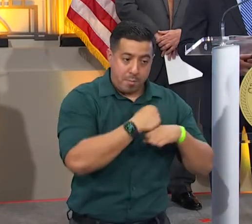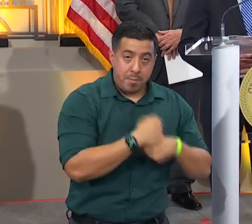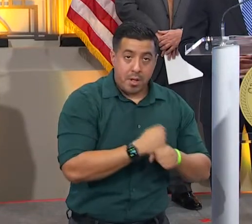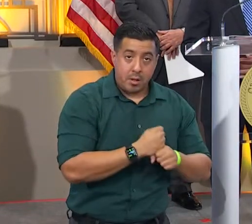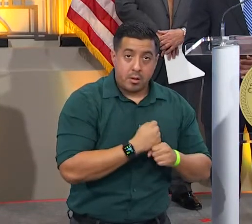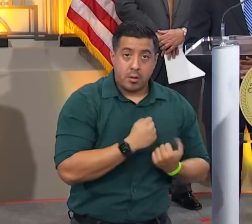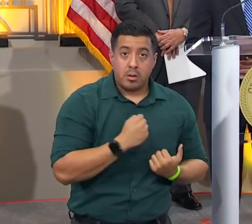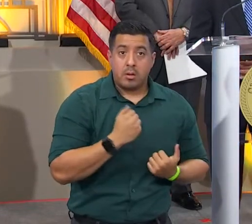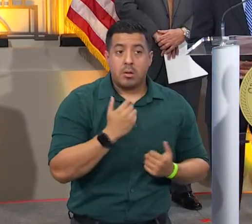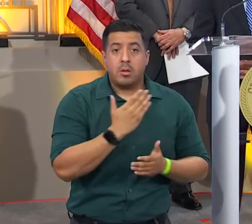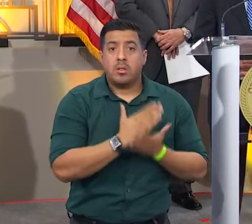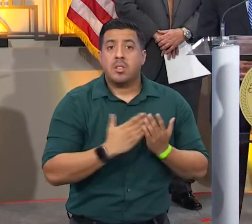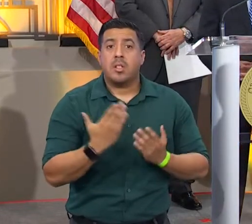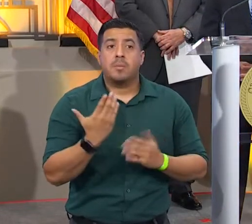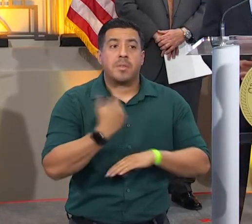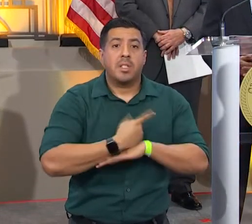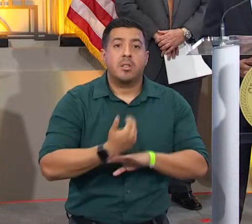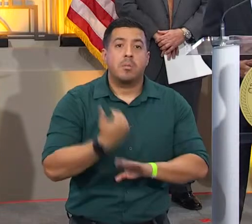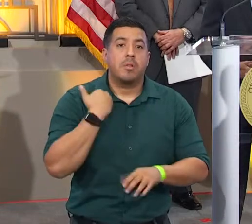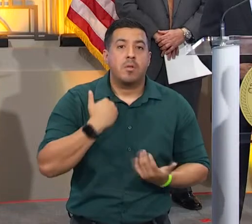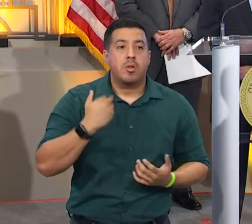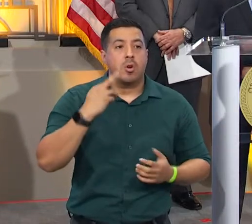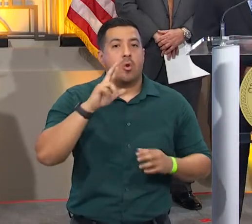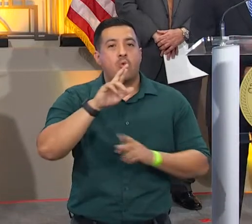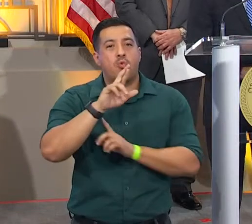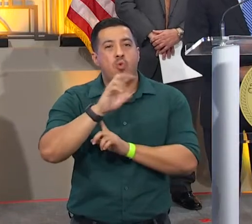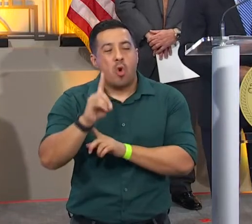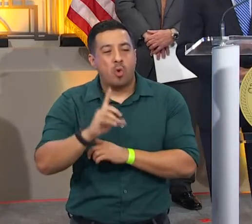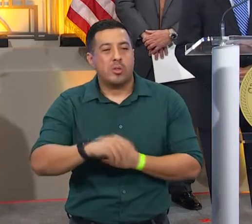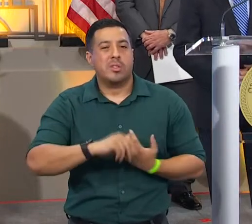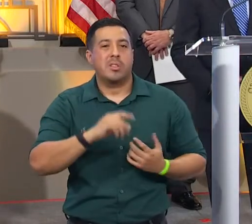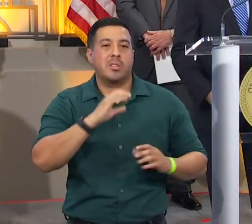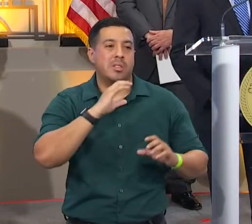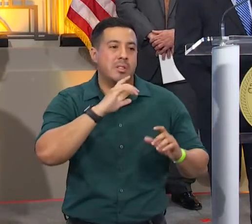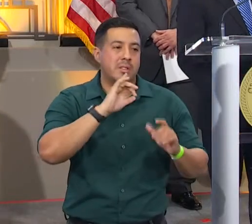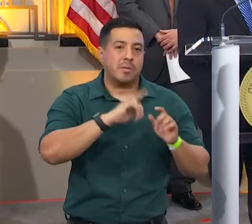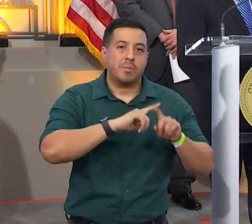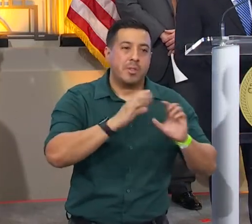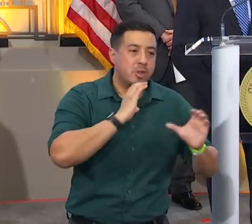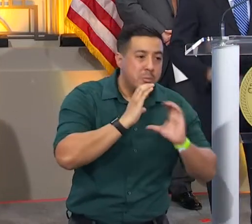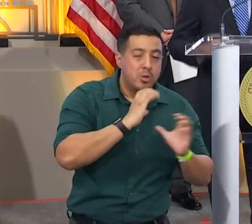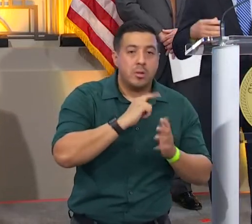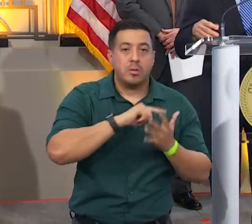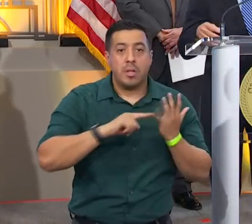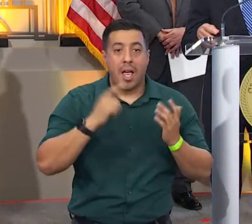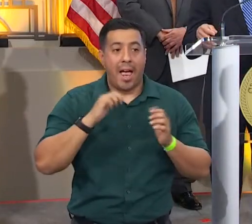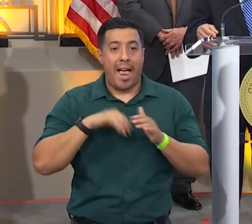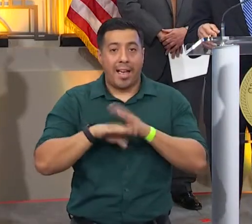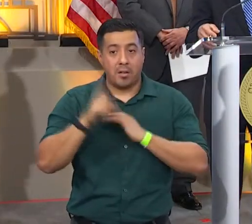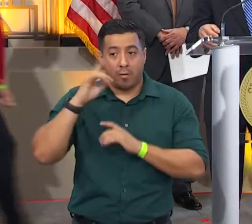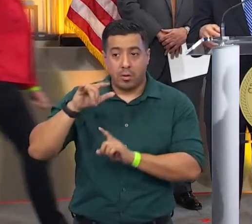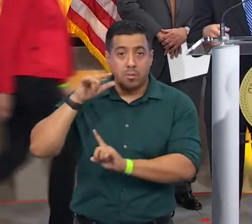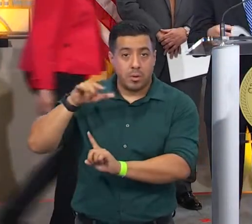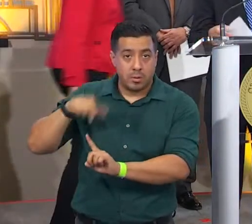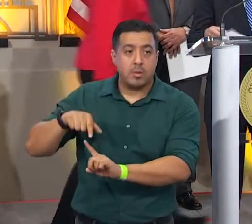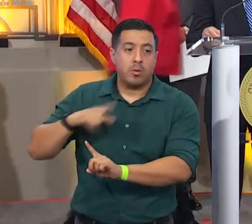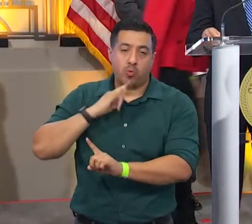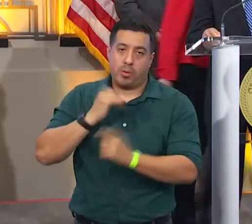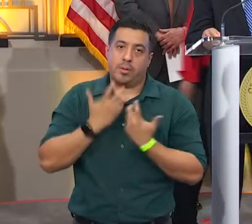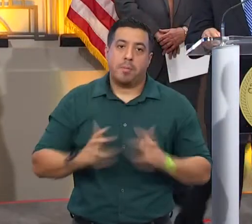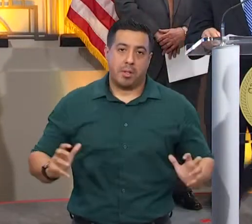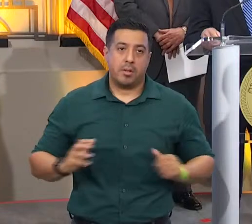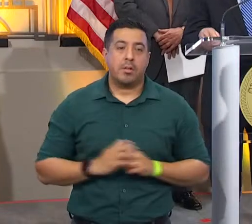ago, vital infrastructure like roads, utilities, communication systems, and access to the airfield were